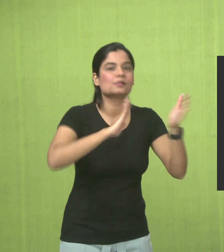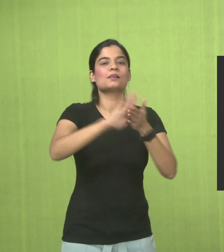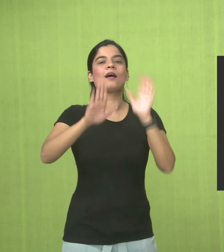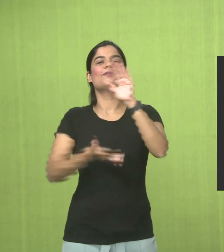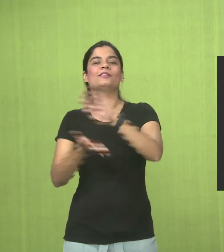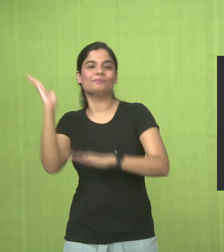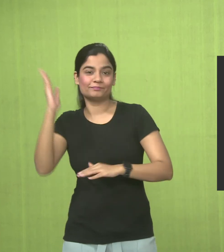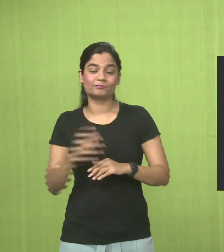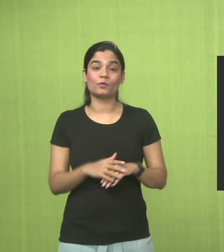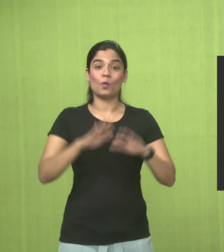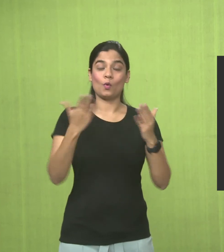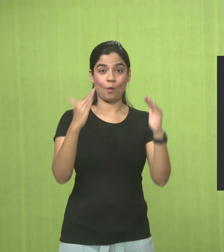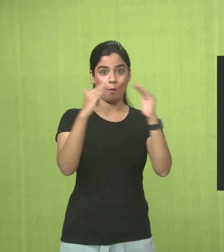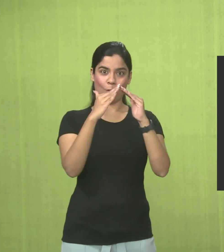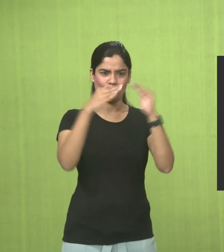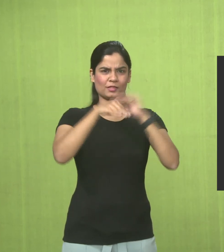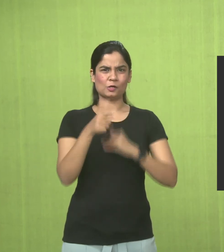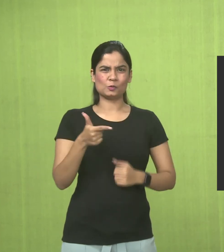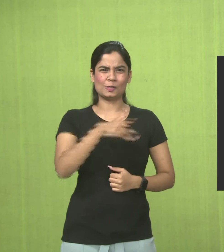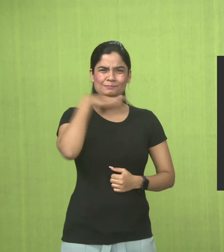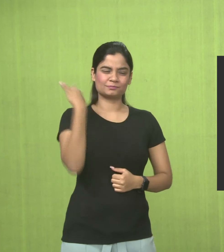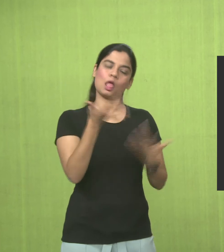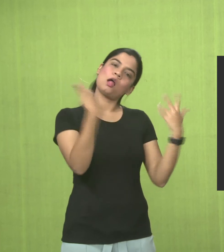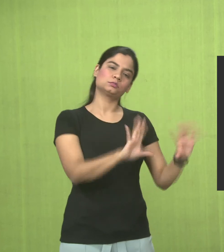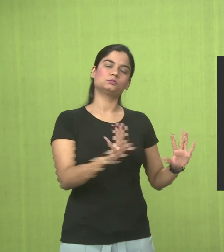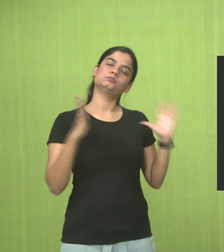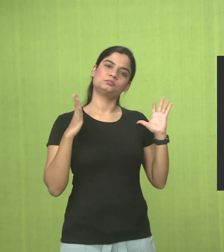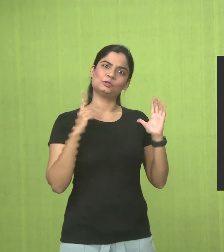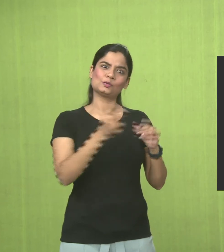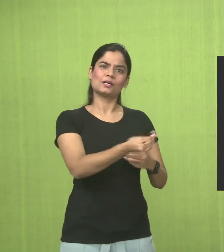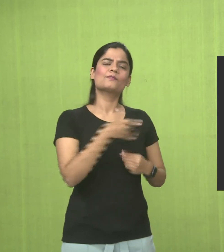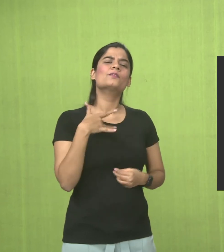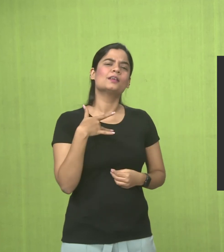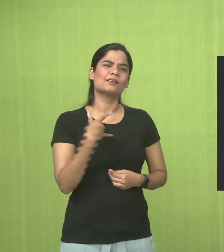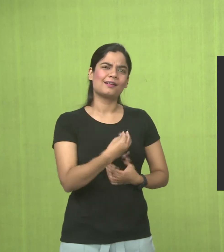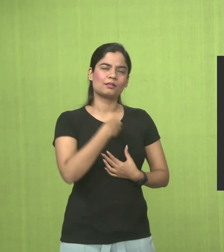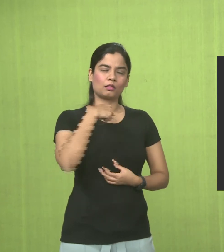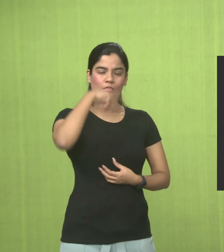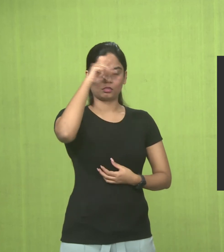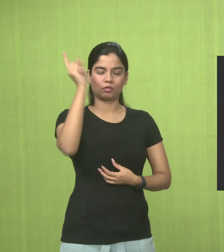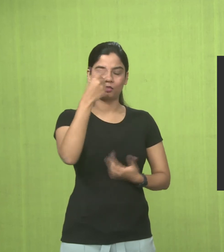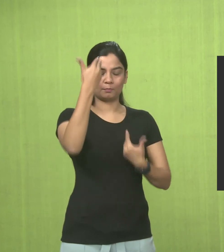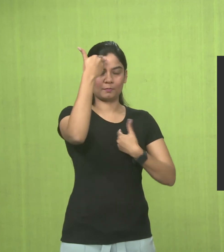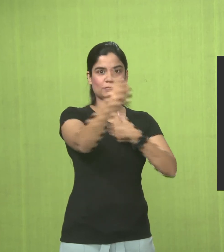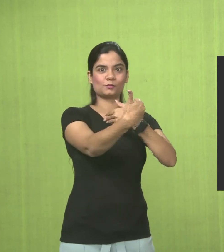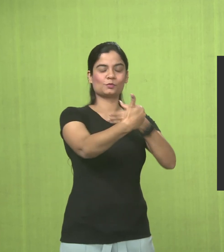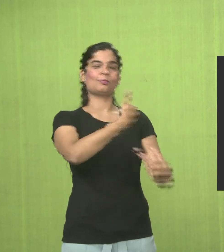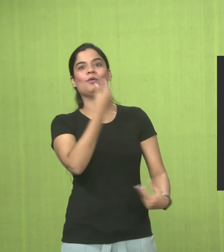keeping the environment clean, keeping the house clean. For example, if there's a dead rat in the house, would you keep that? No, it can make